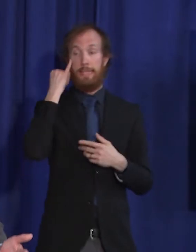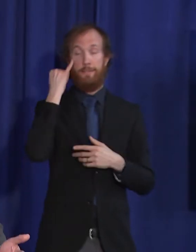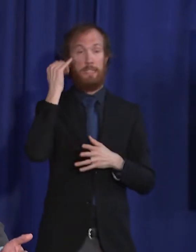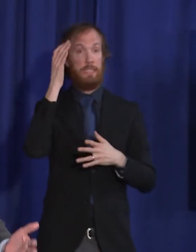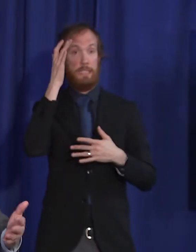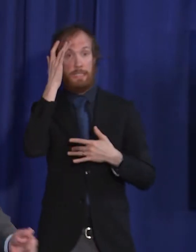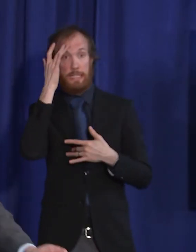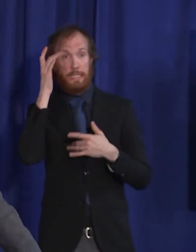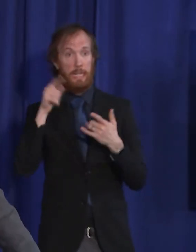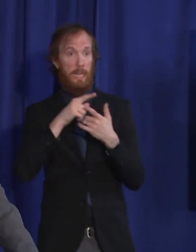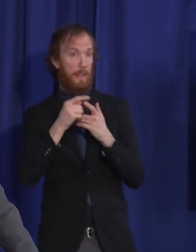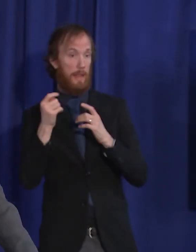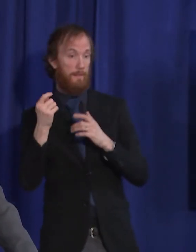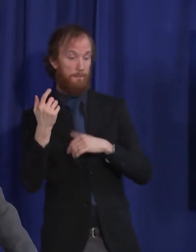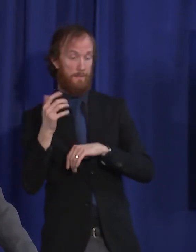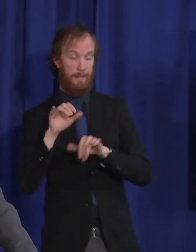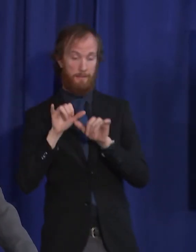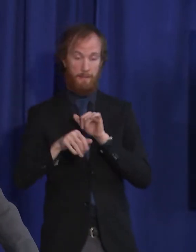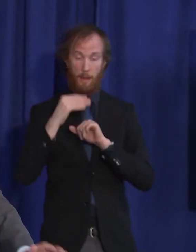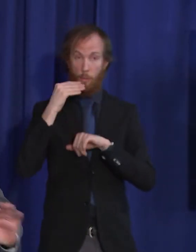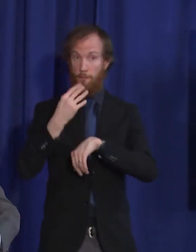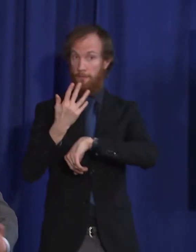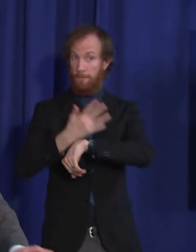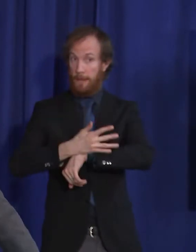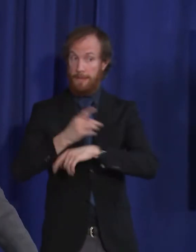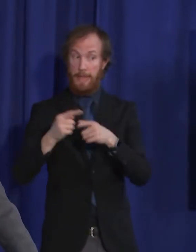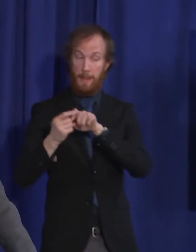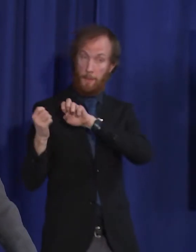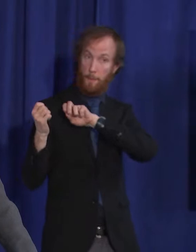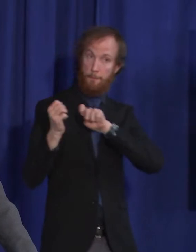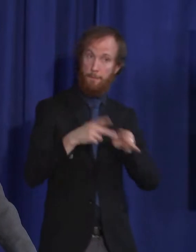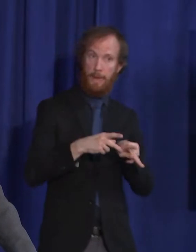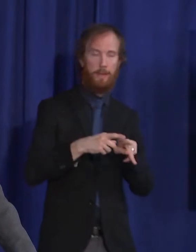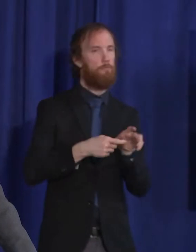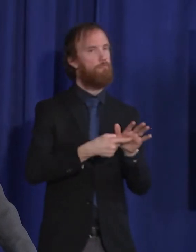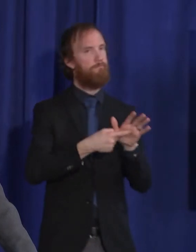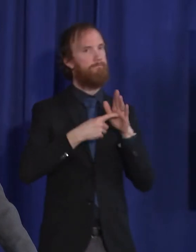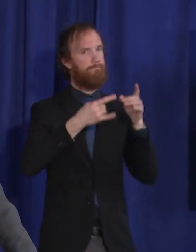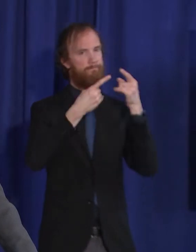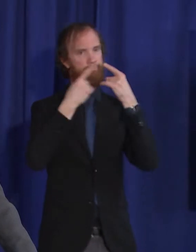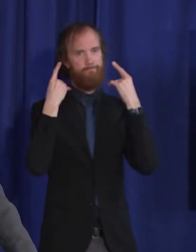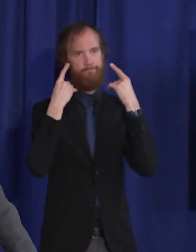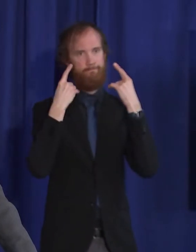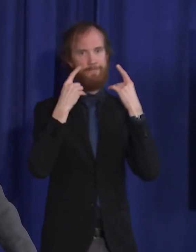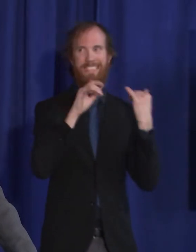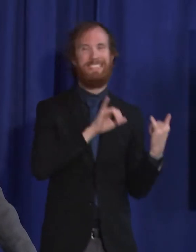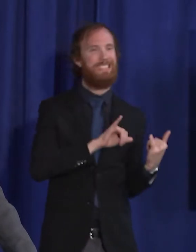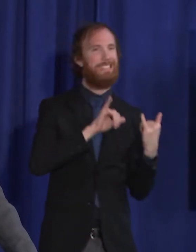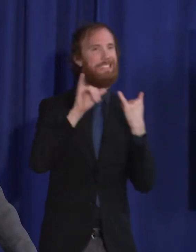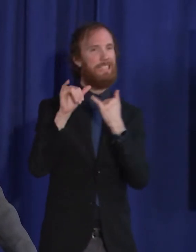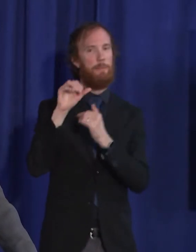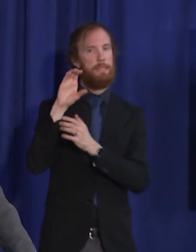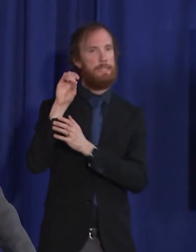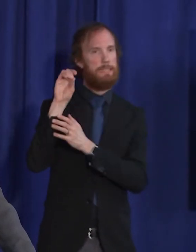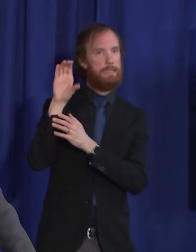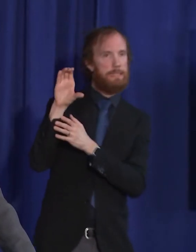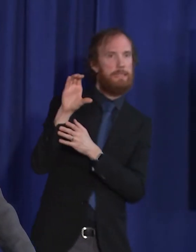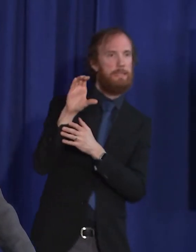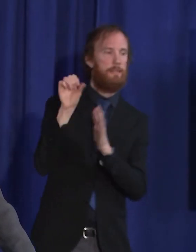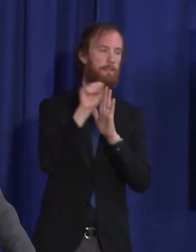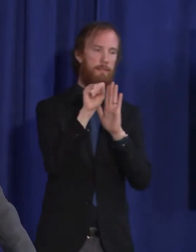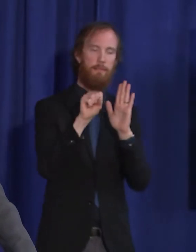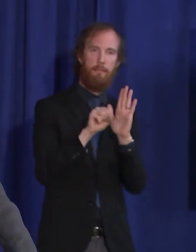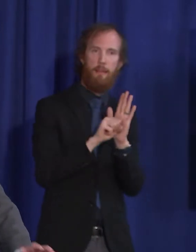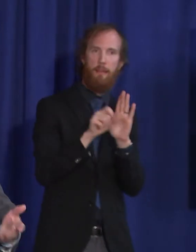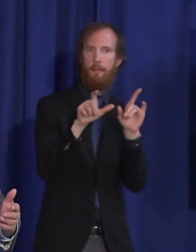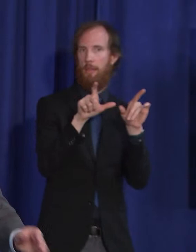to wear their masks in order to be allowed to be back into classroom. So that has not changed. That's, again, in line with both the CDC guidance as well as our guidance from our state and our local